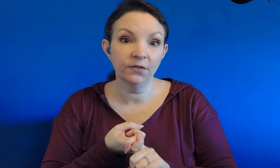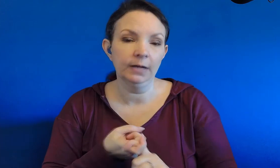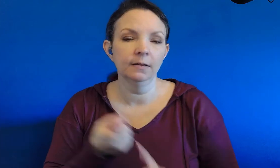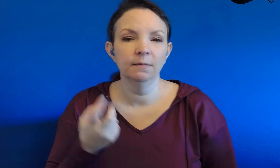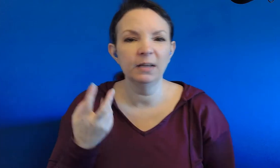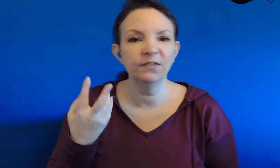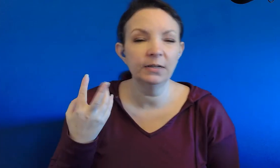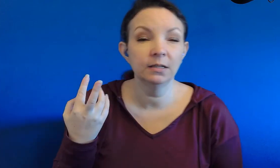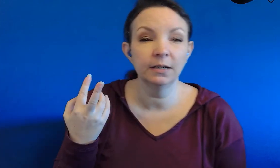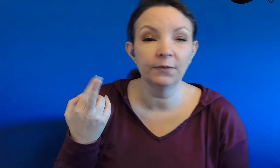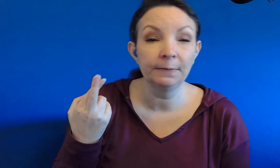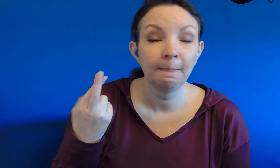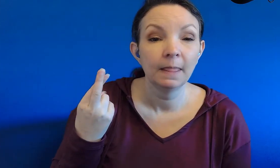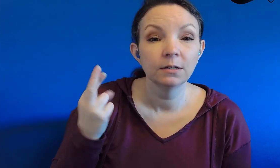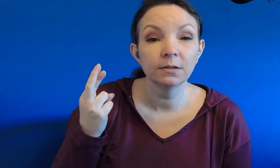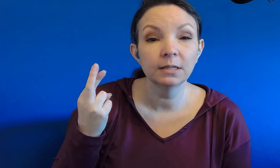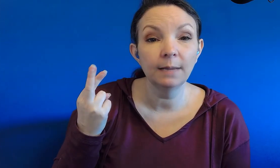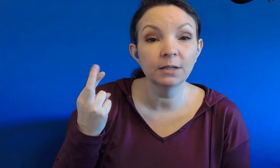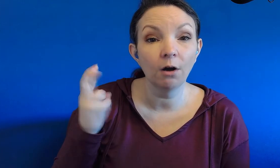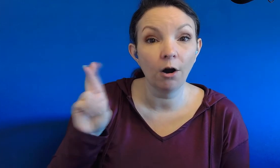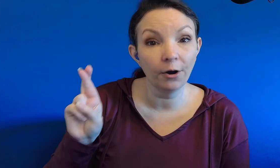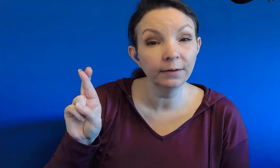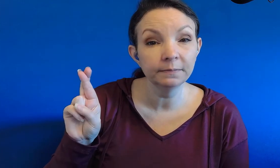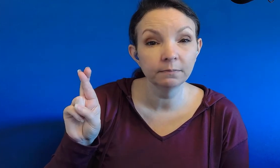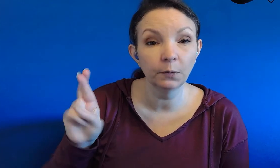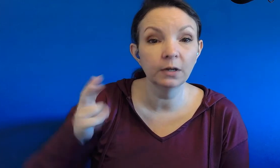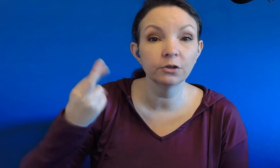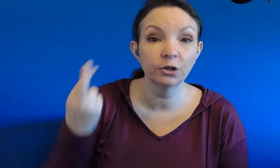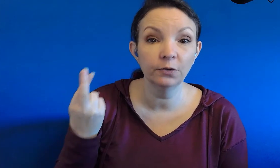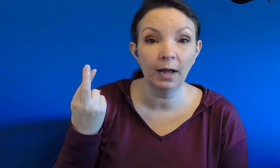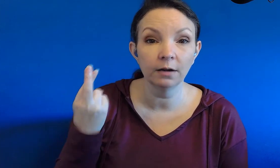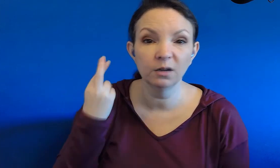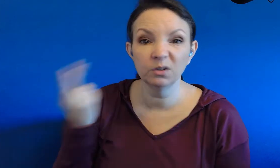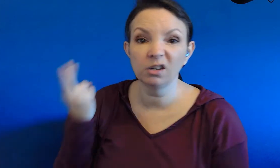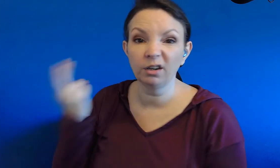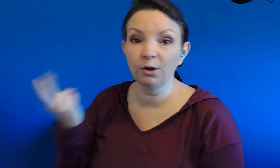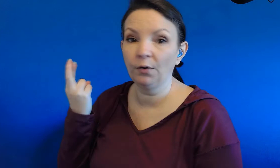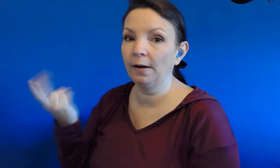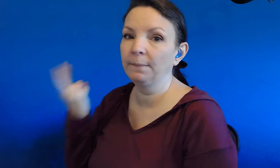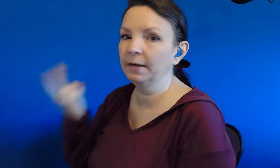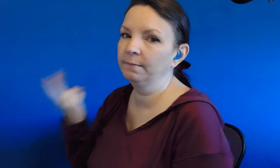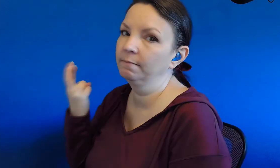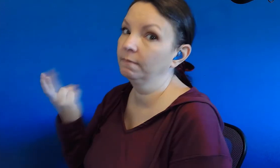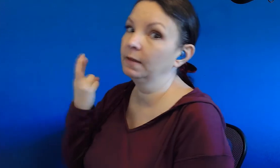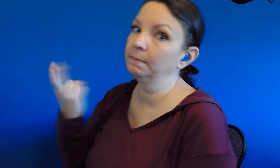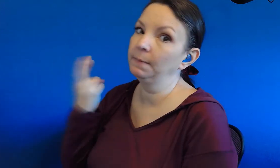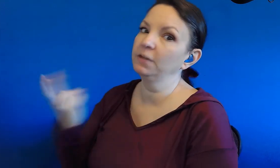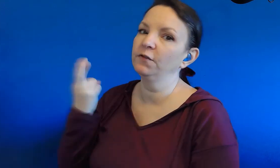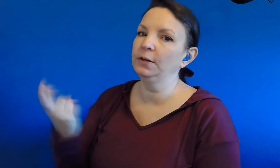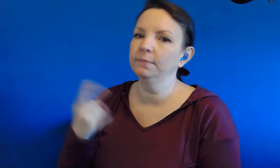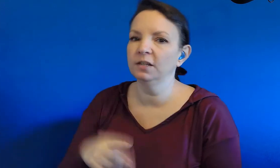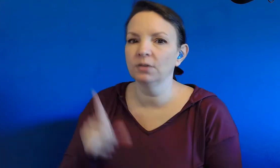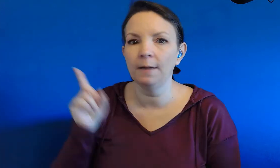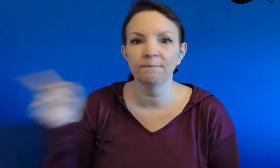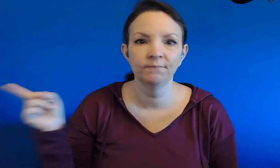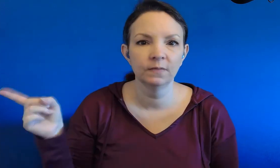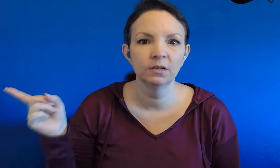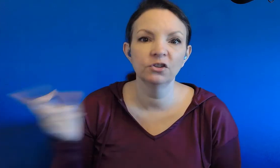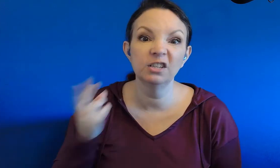Best friend's different. So same as R, but we're going to turn around and we're just going to go up and down. My best friend. You say, she's my best